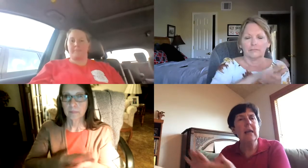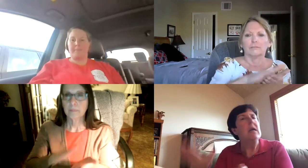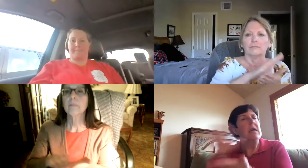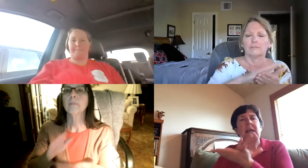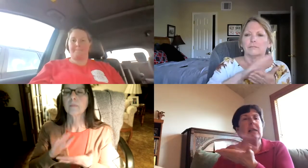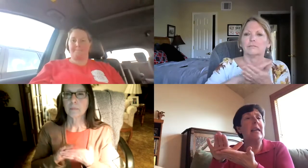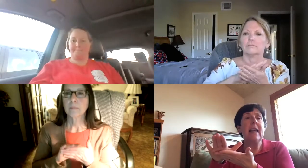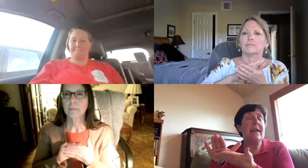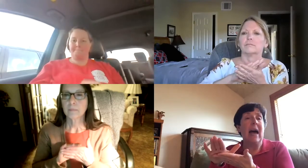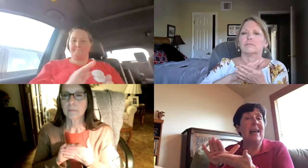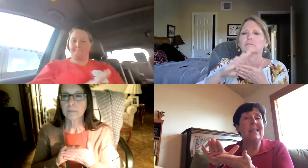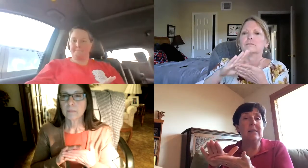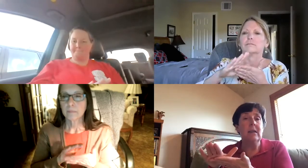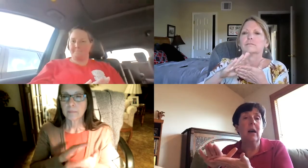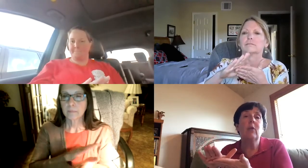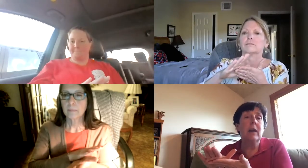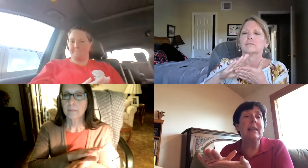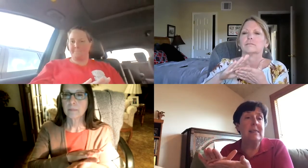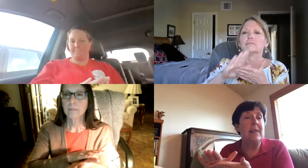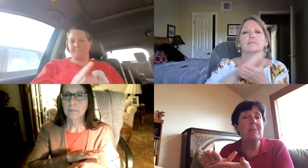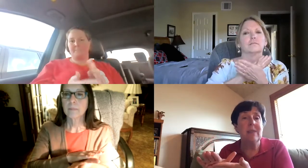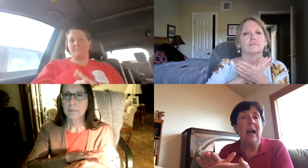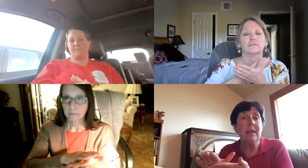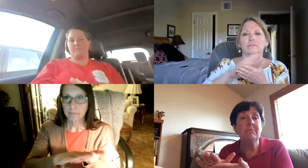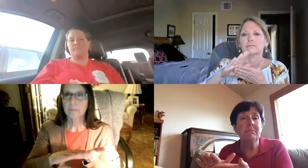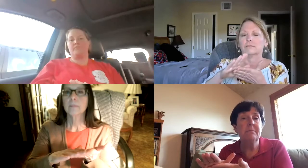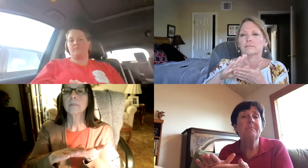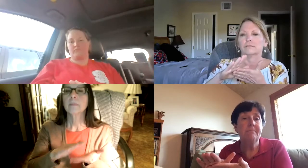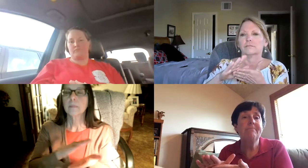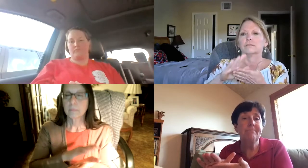Right? Clean and nice are really the same sign.